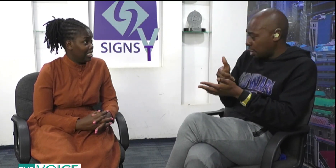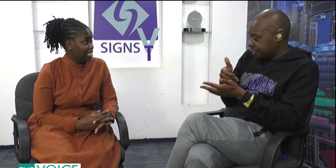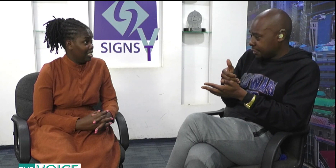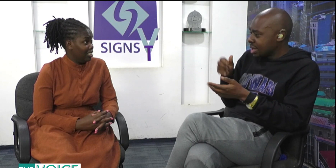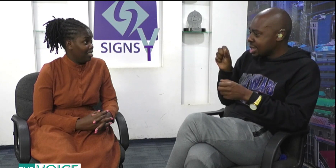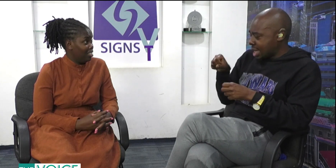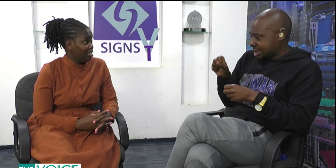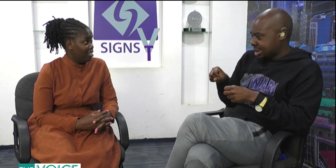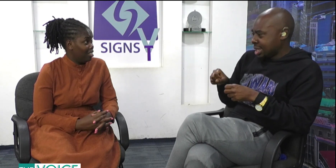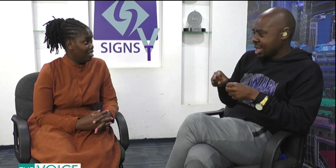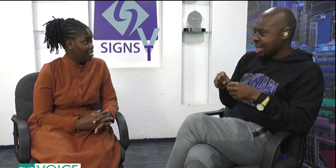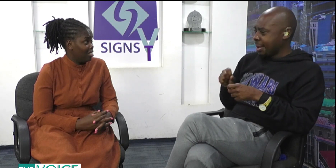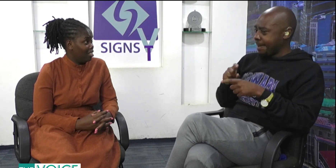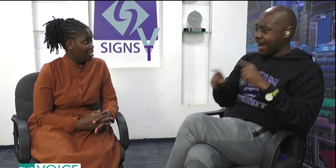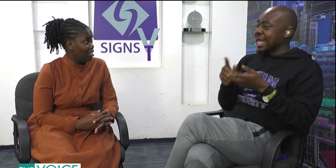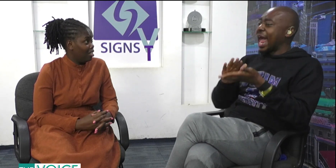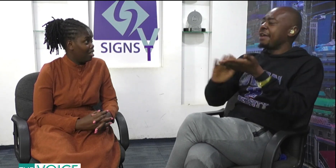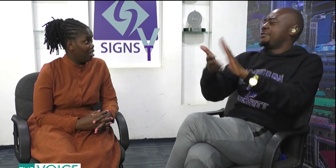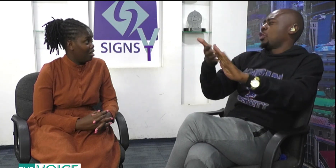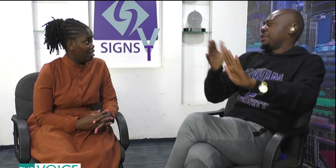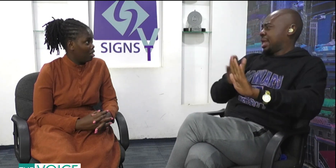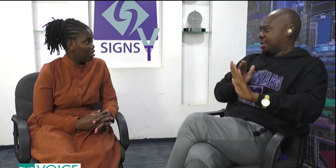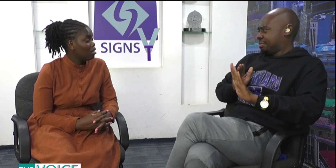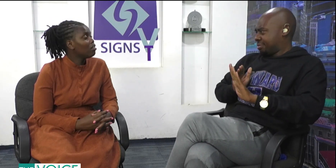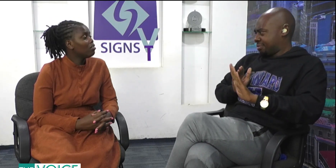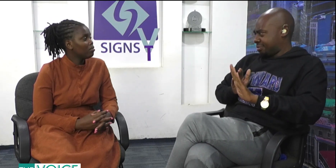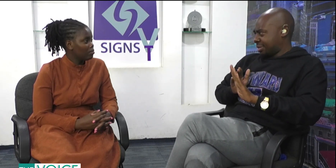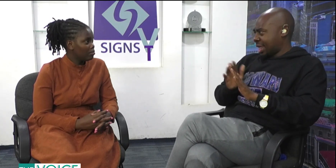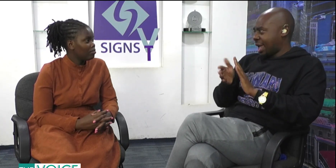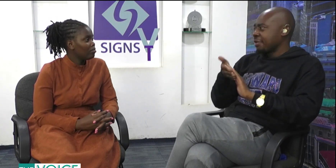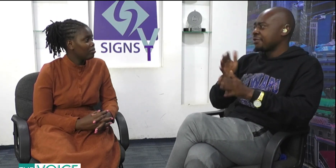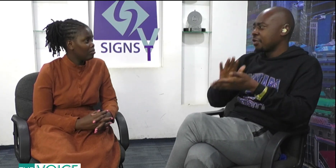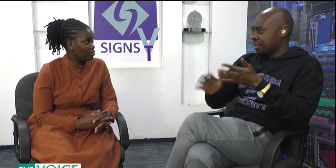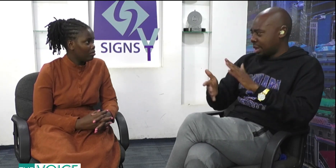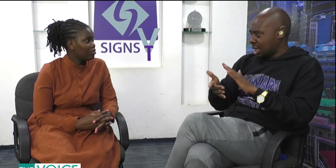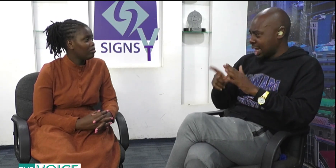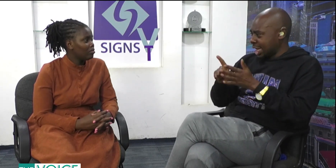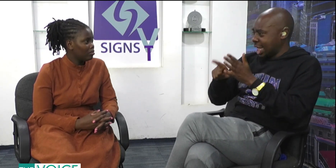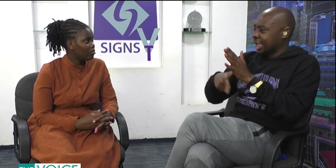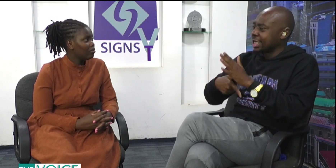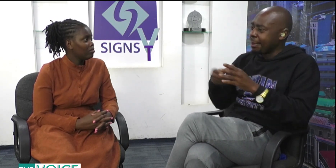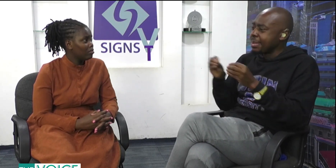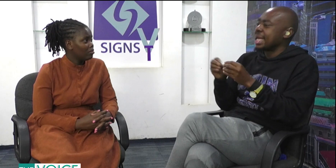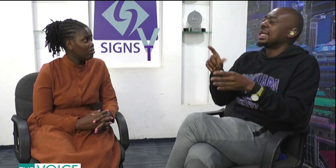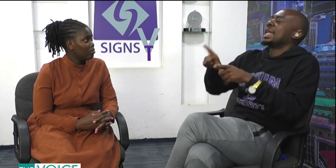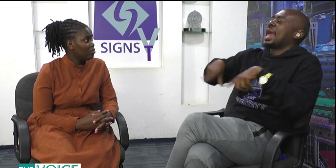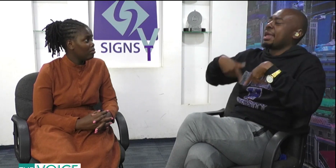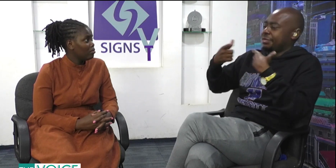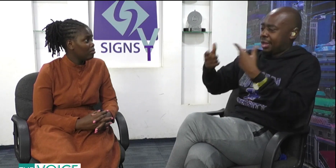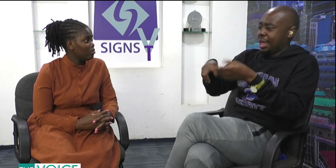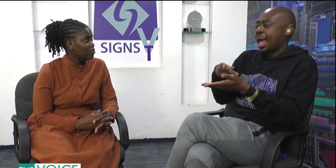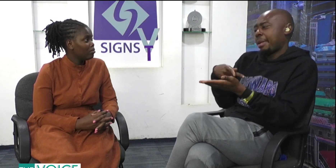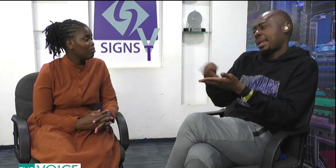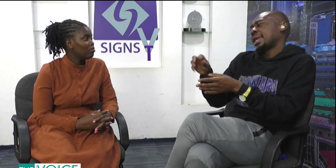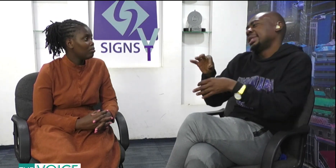and others could hit me on the head where my ears started oozing with pus.